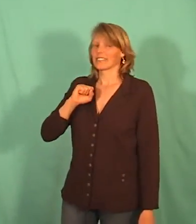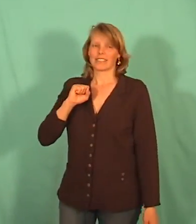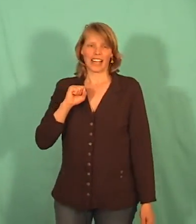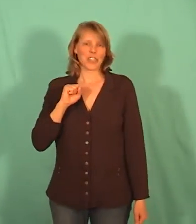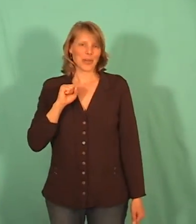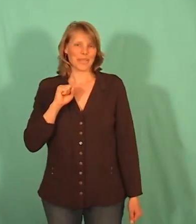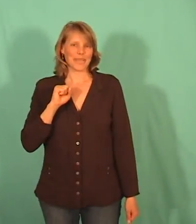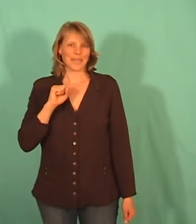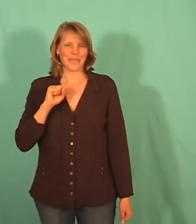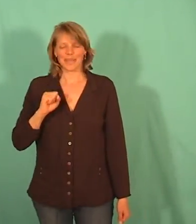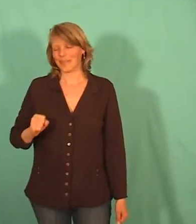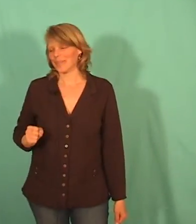Ice cream.